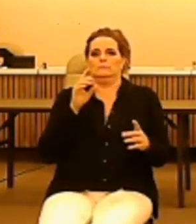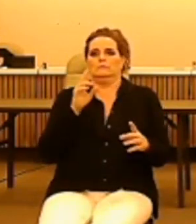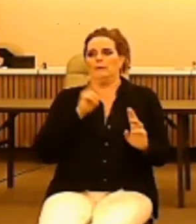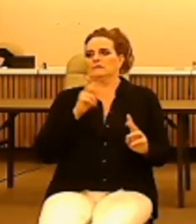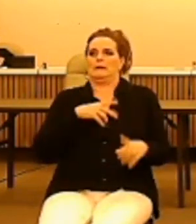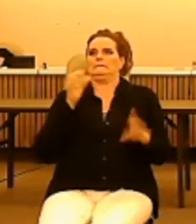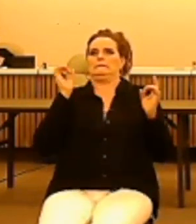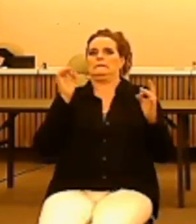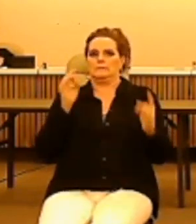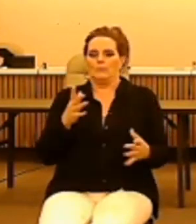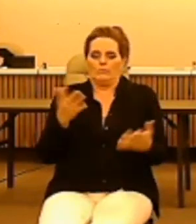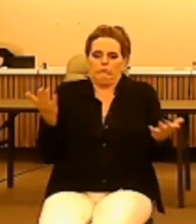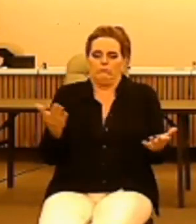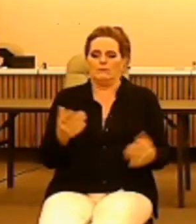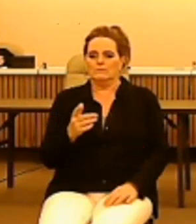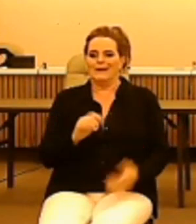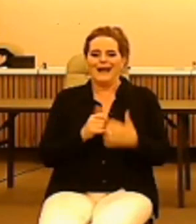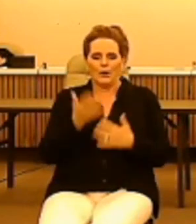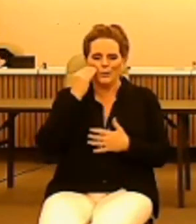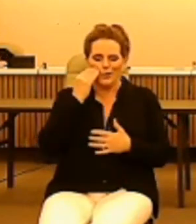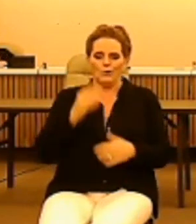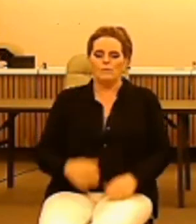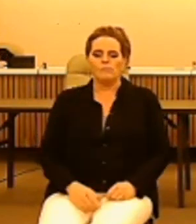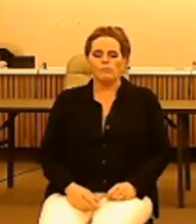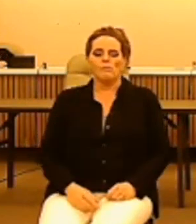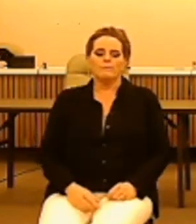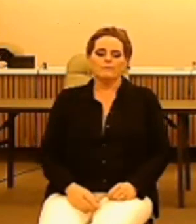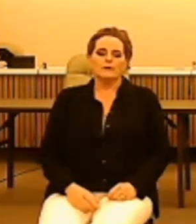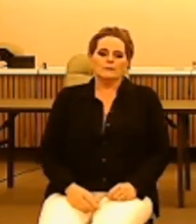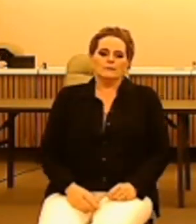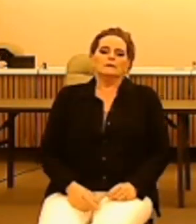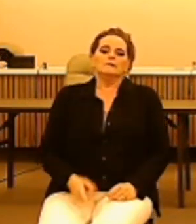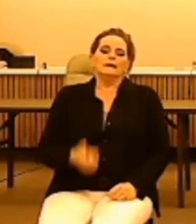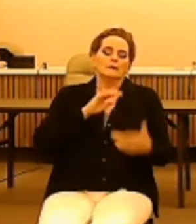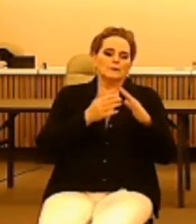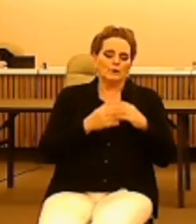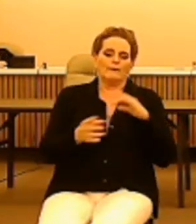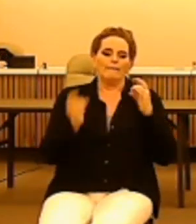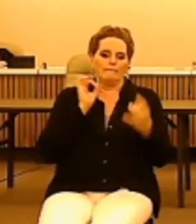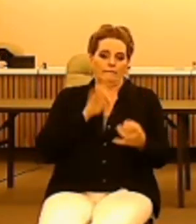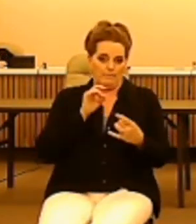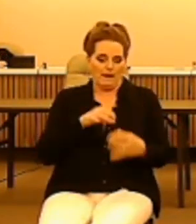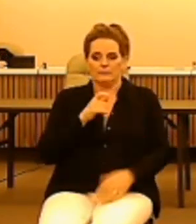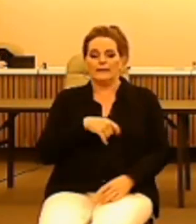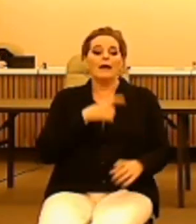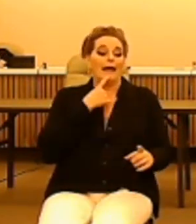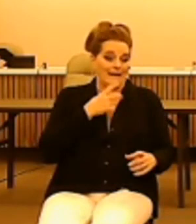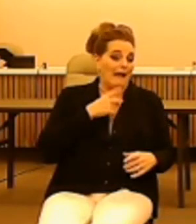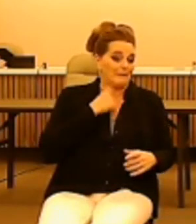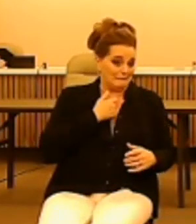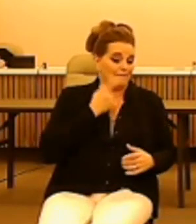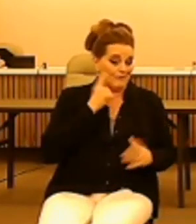right? So Well, I we mean, do some of have that's going to the- be, if you will, community feedback saying, hey, I've seen a